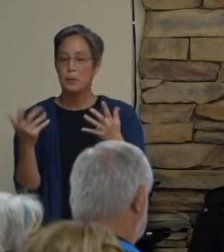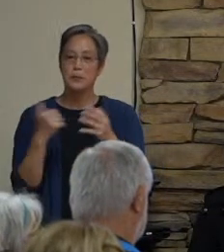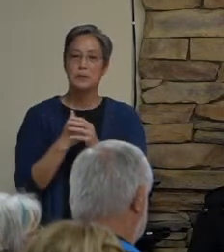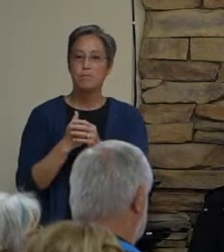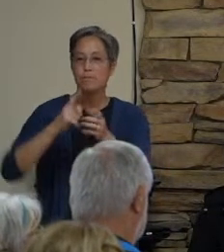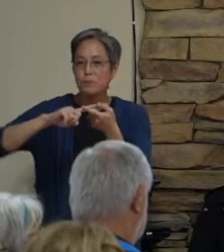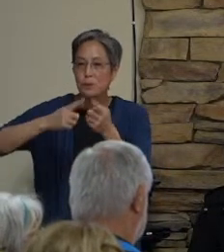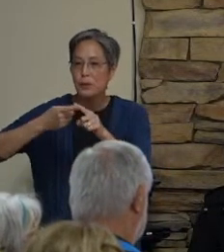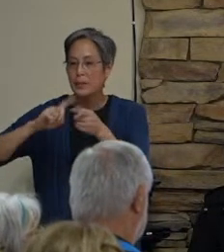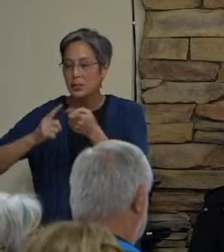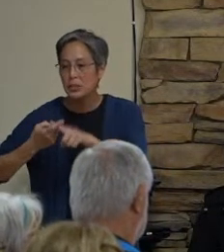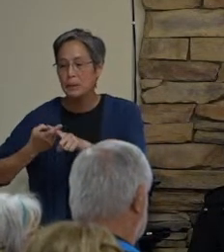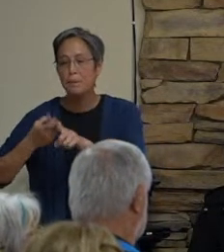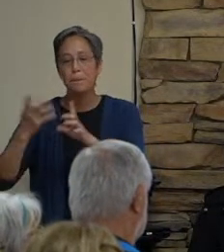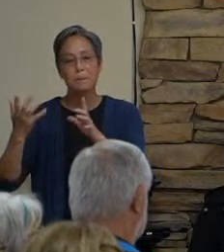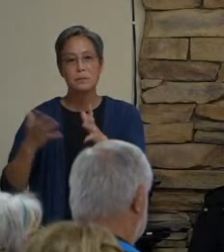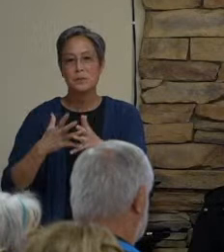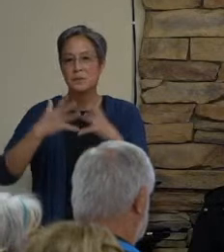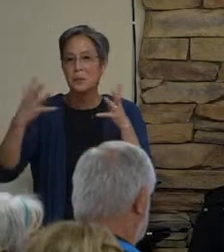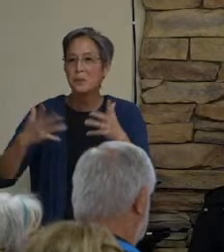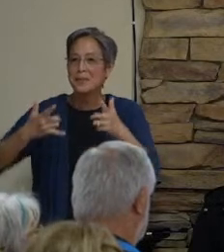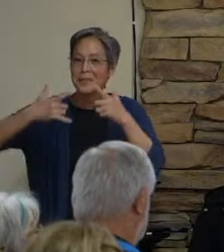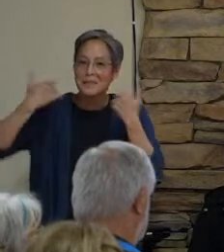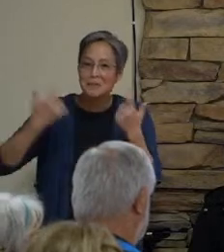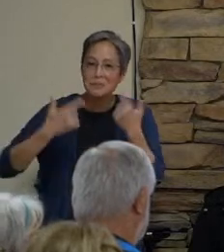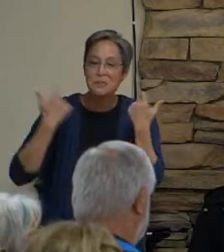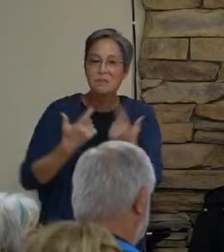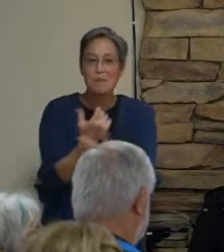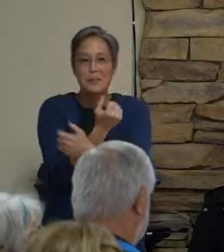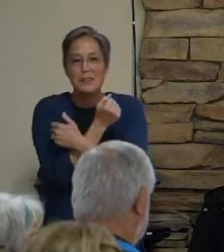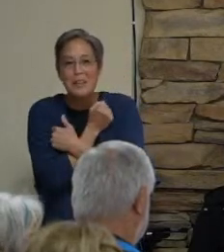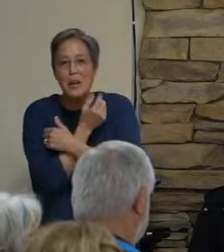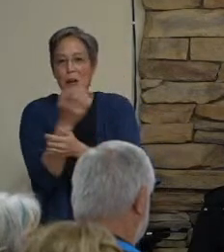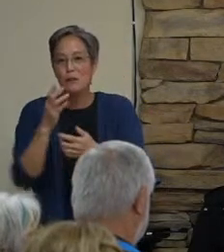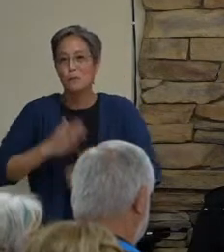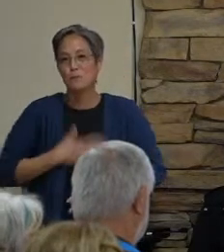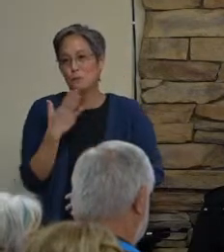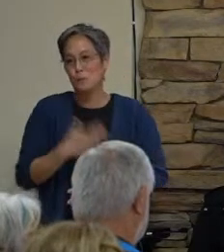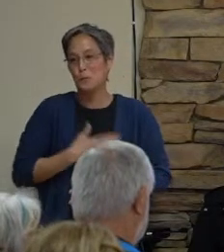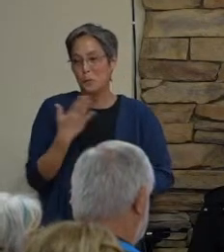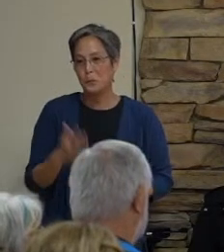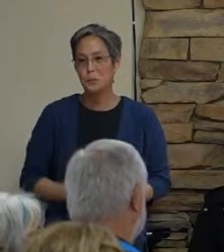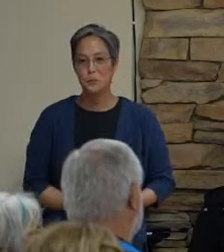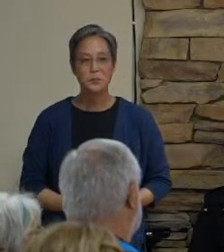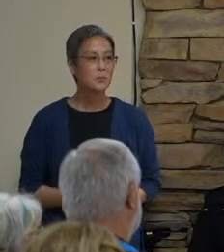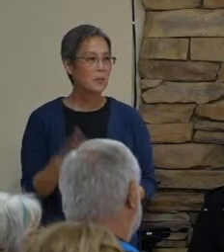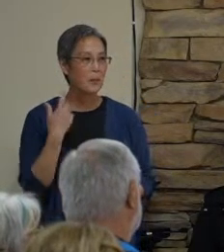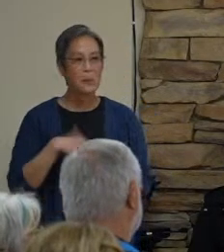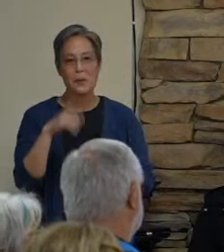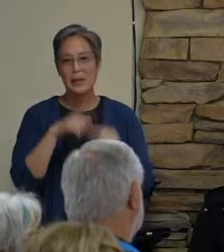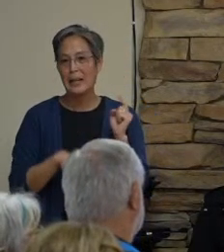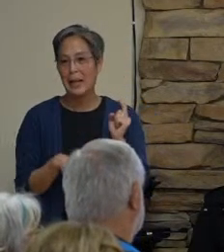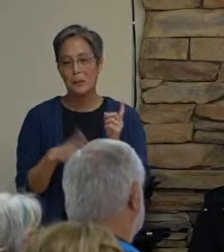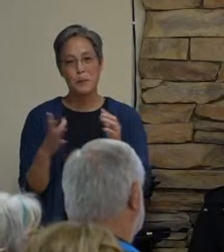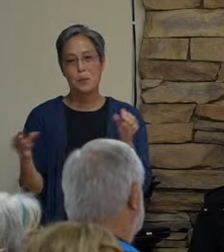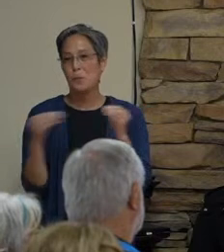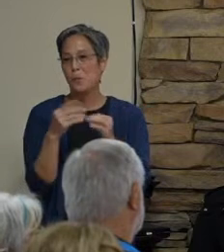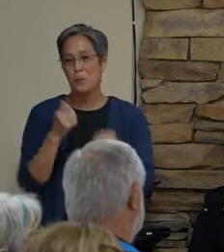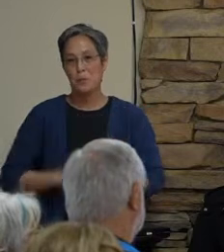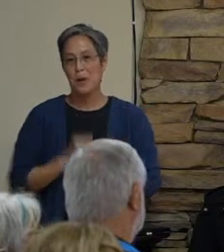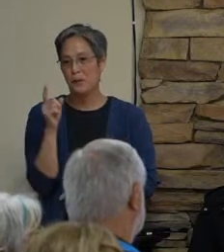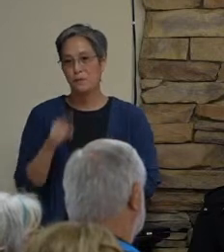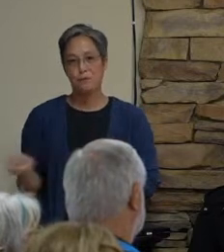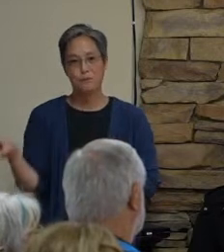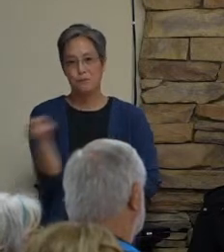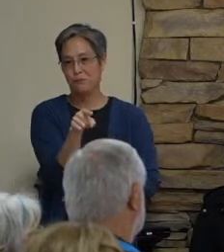companionship, so much laughter, love, and joy, and we could not be prouder of each and every single